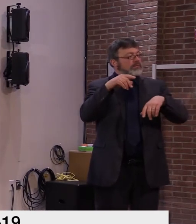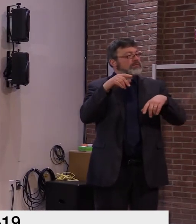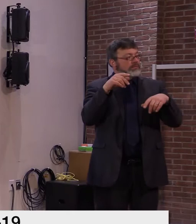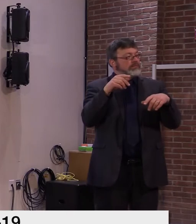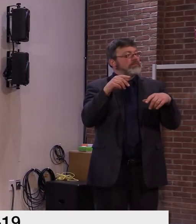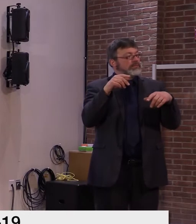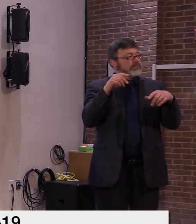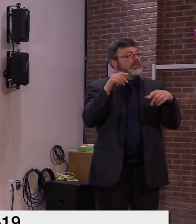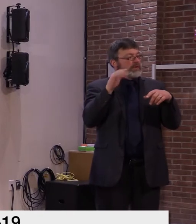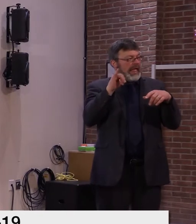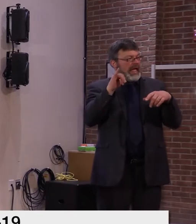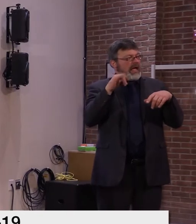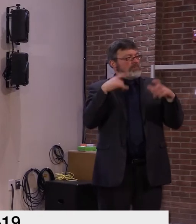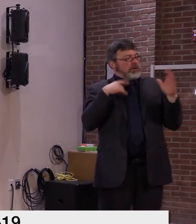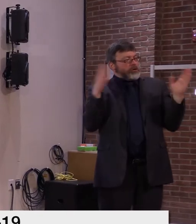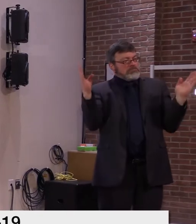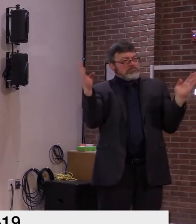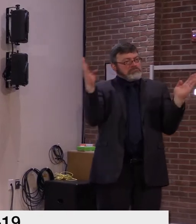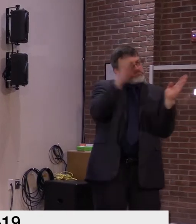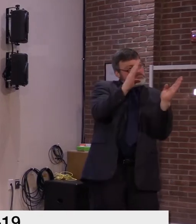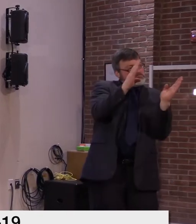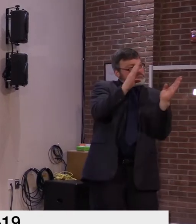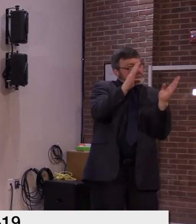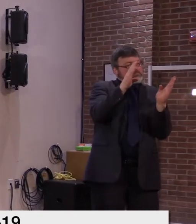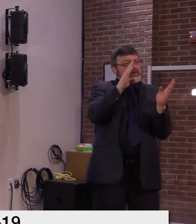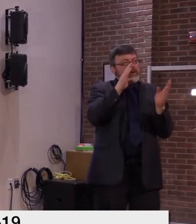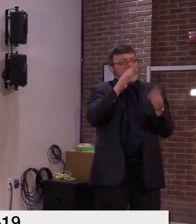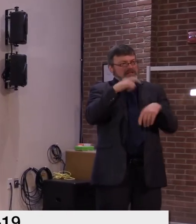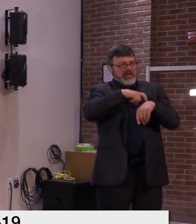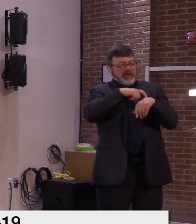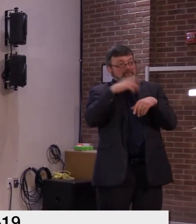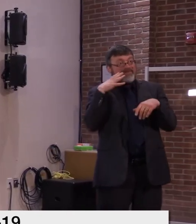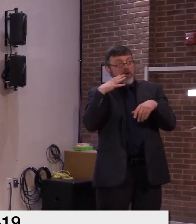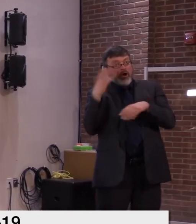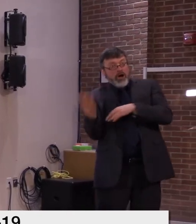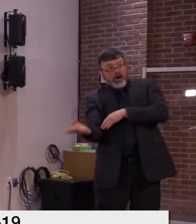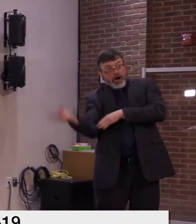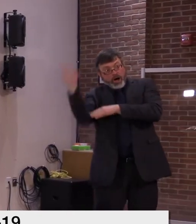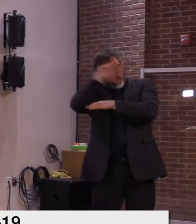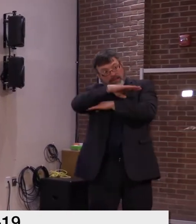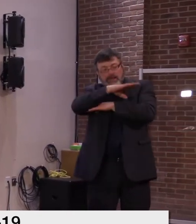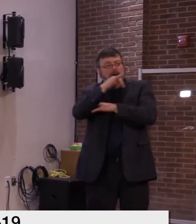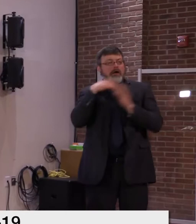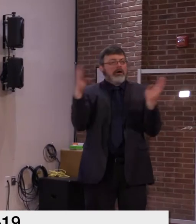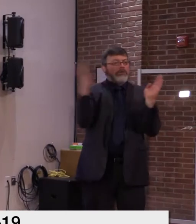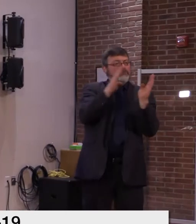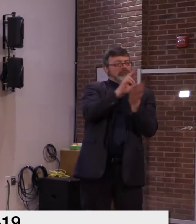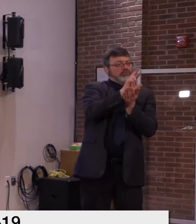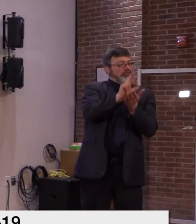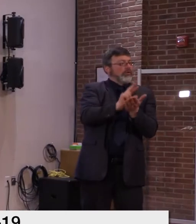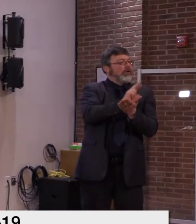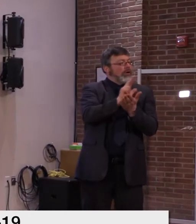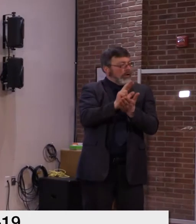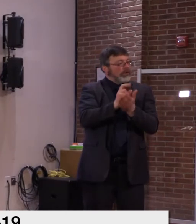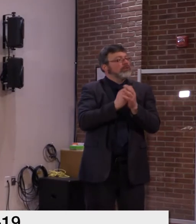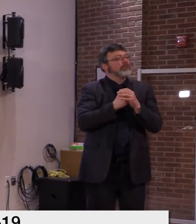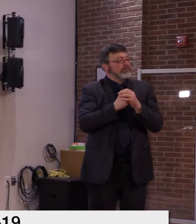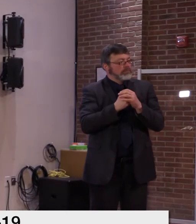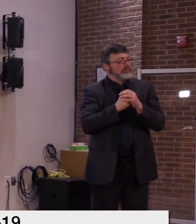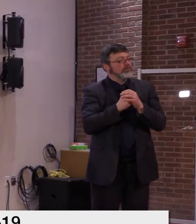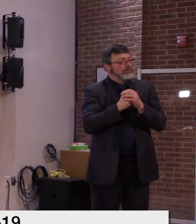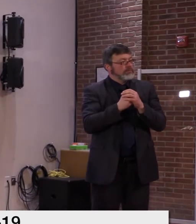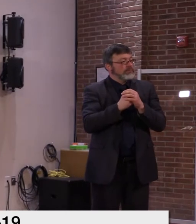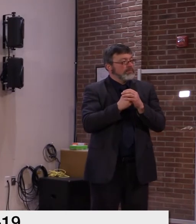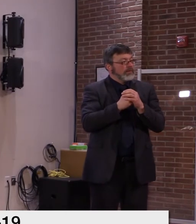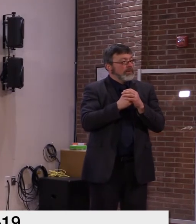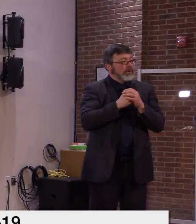test count as part of our accountability system. The next step in this process is the U.S. Department of Education will issue a waiver template